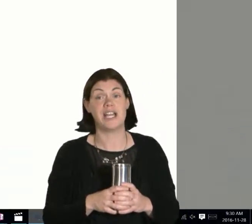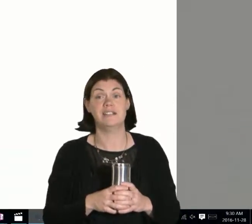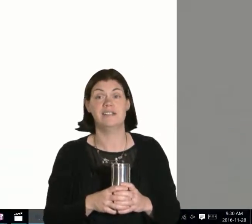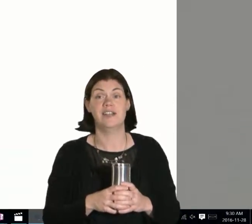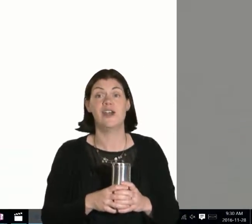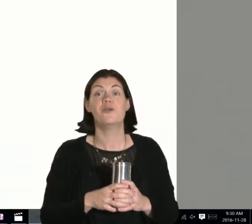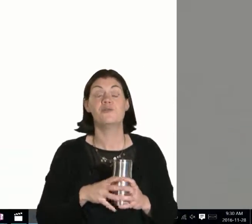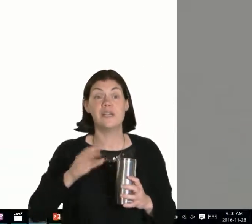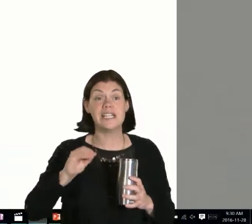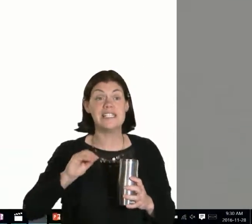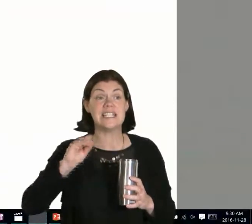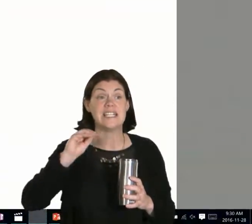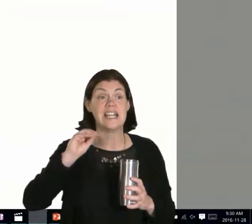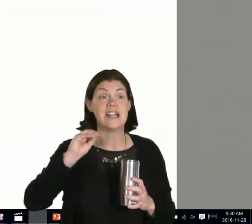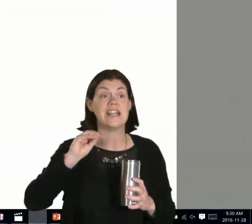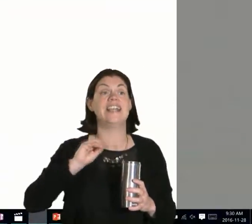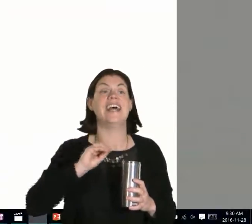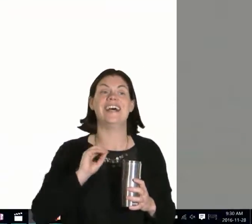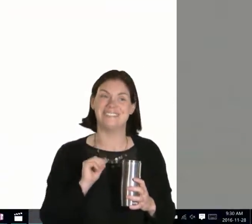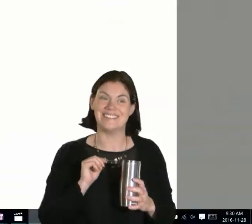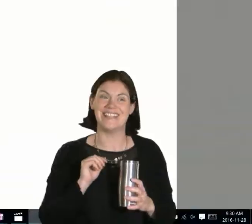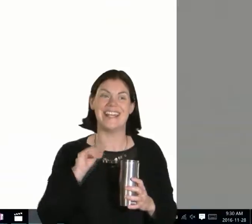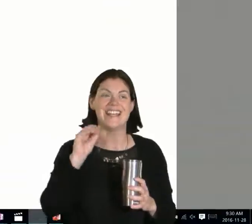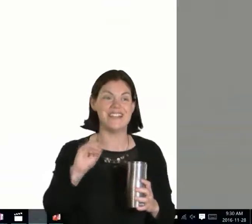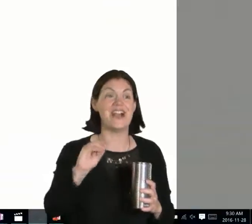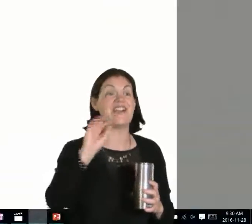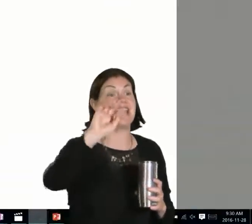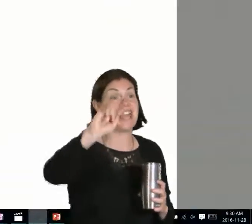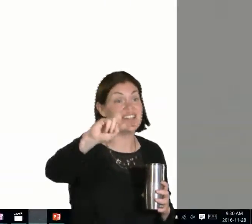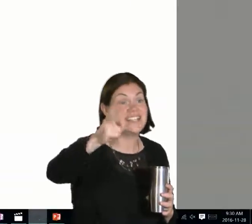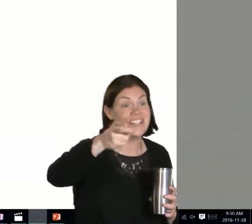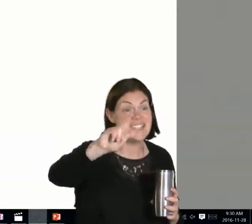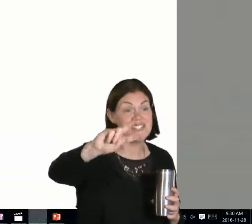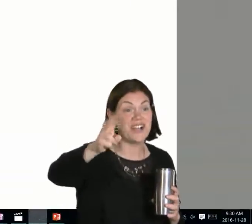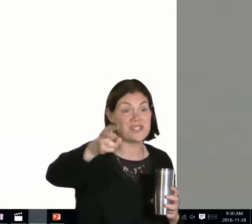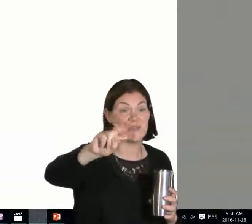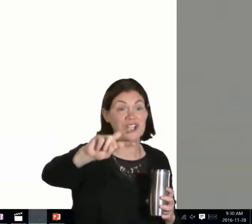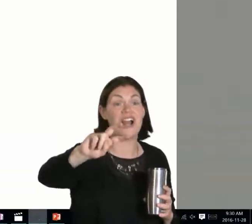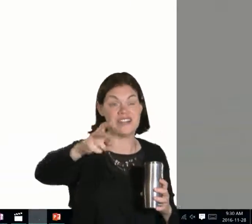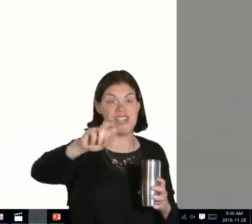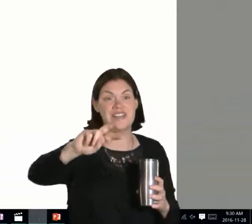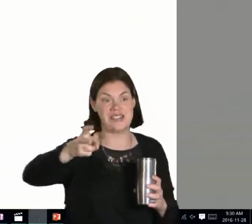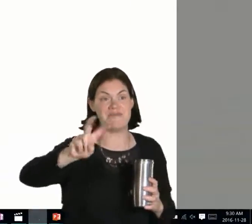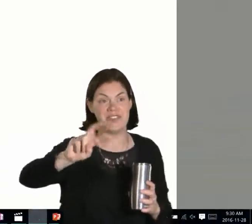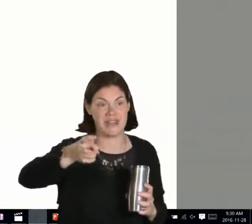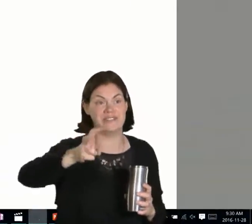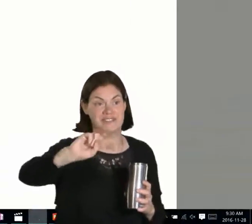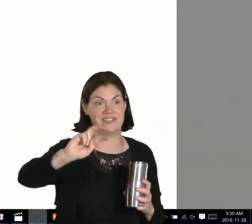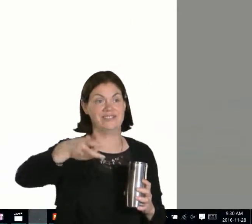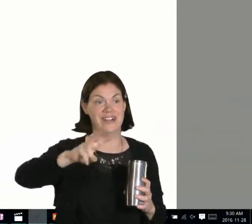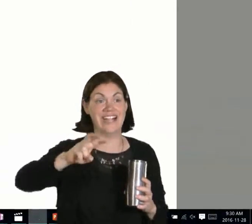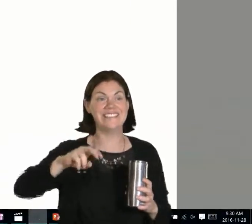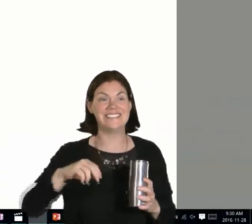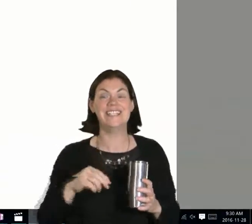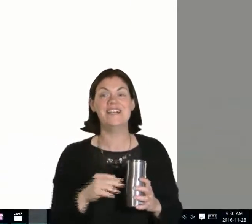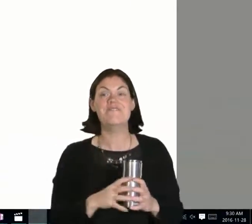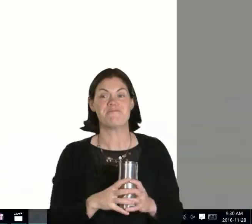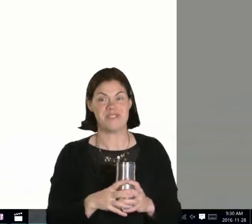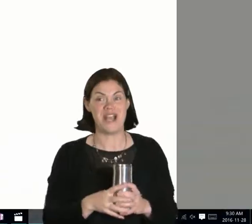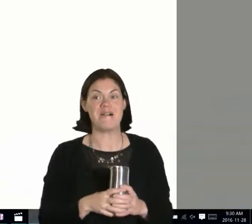That's right. Really yes, thank you. I think Kaylin and Leeds, you guys were kind of saying the same thing,